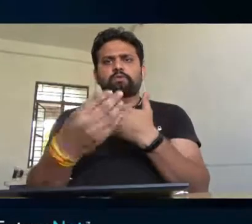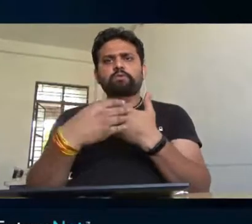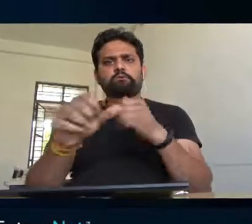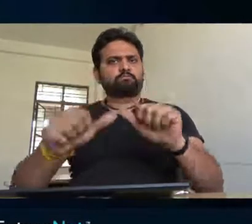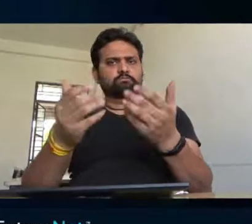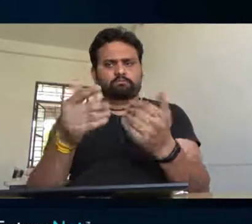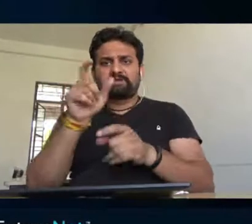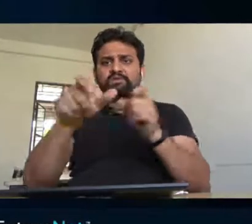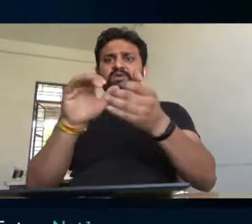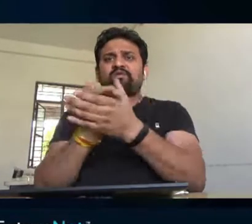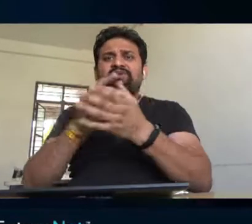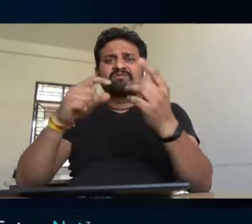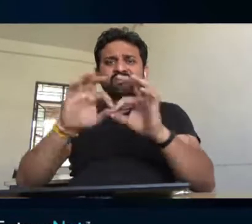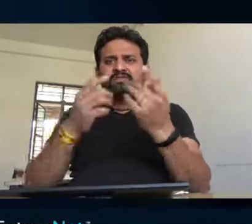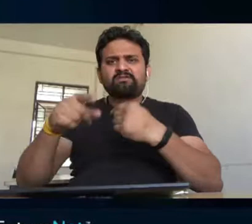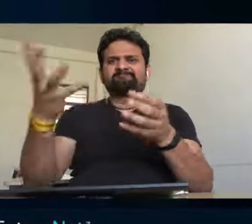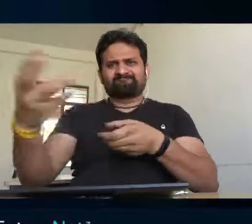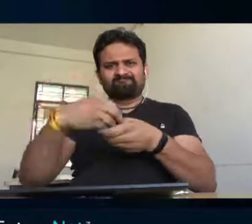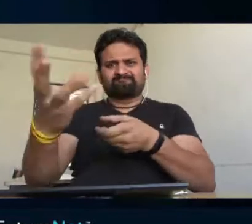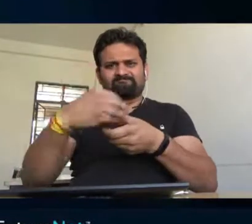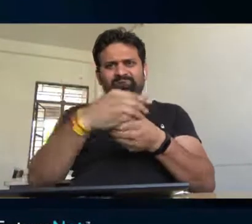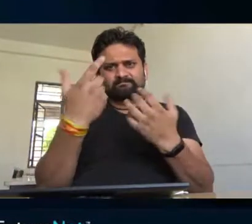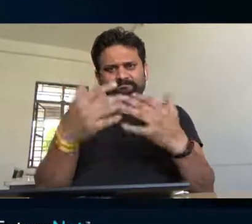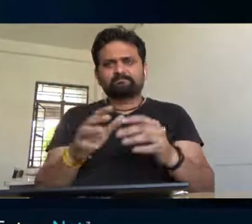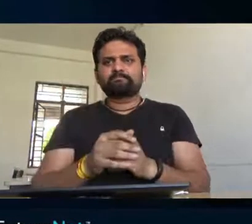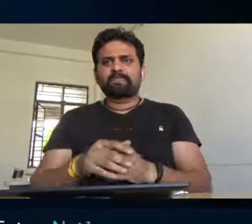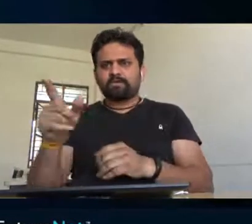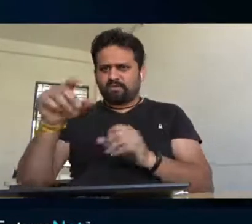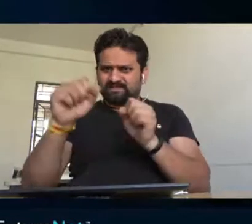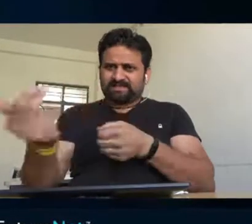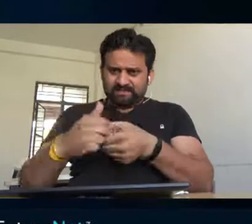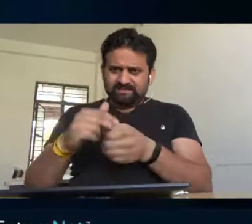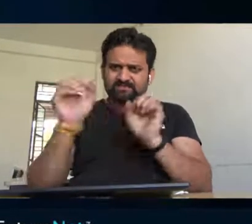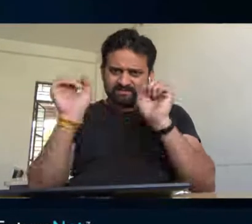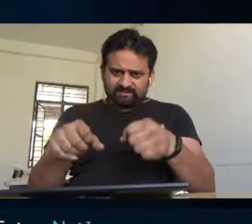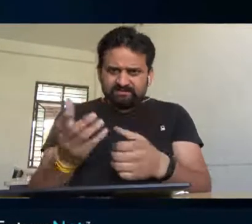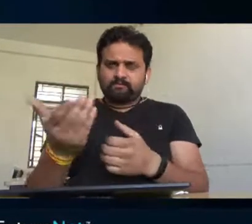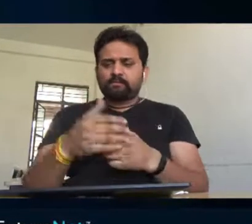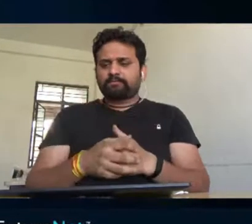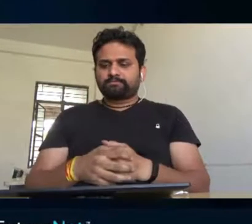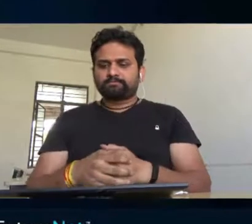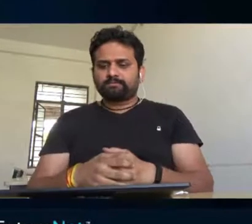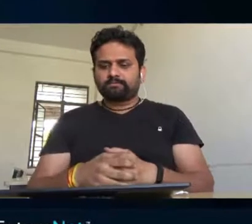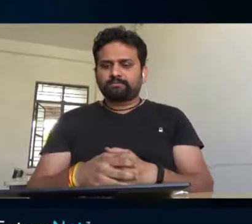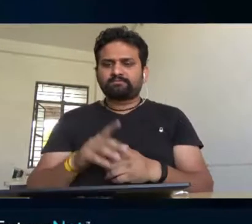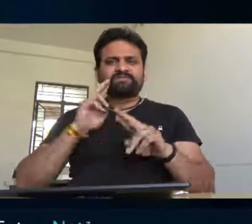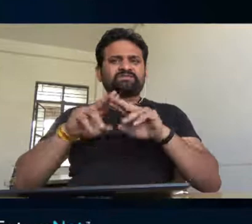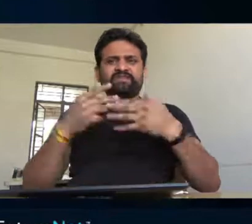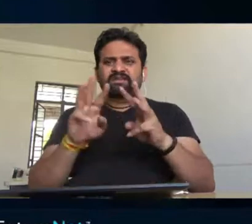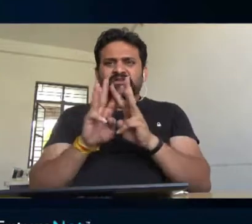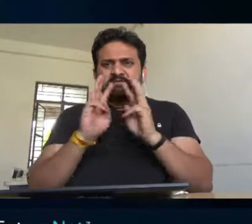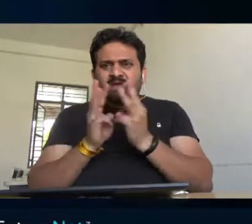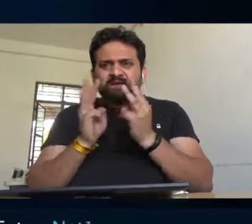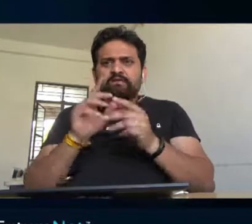you can follow the leaders. If you don't want to do that alone, you can follow the leaders. You can be part of this